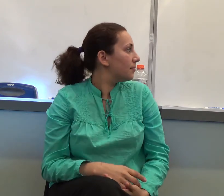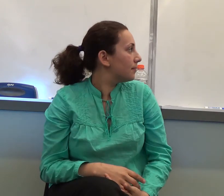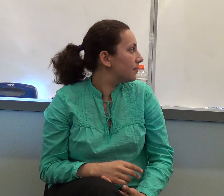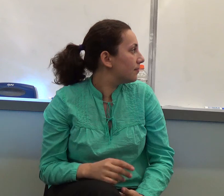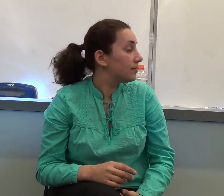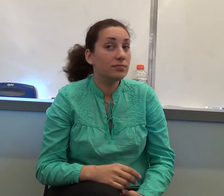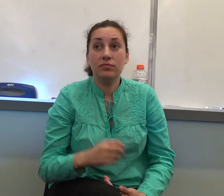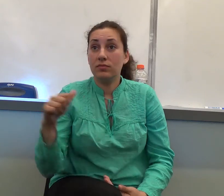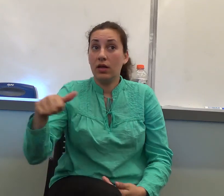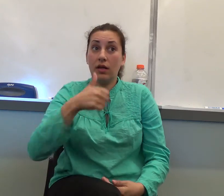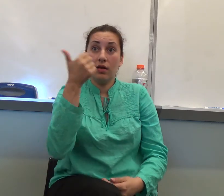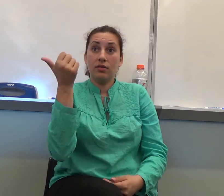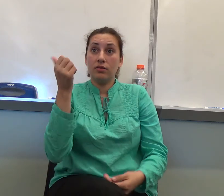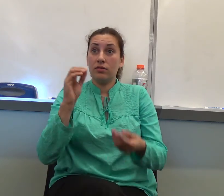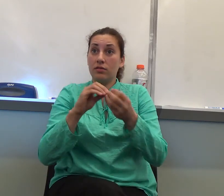Anything else in 4.3?